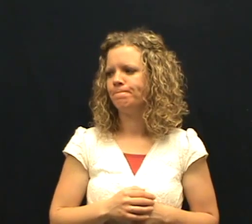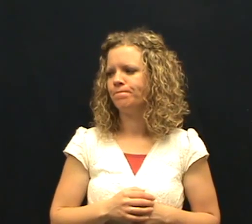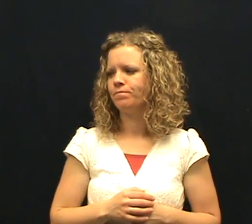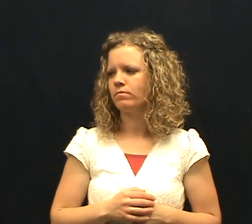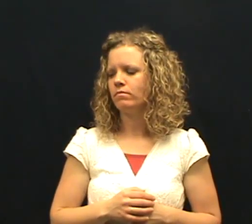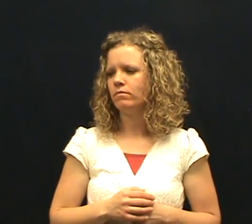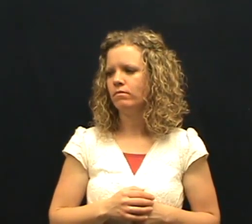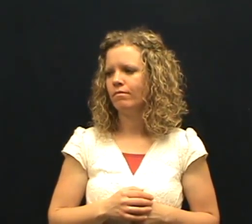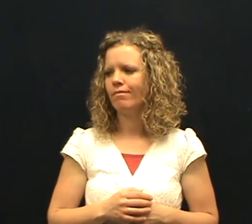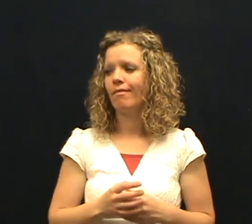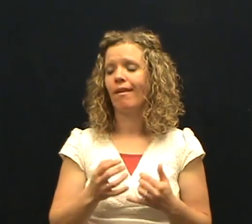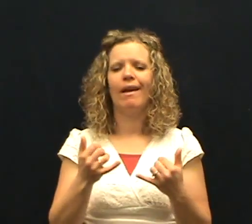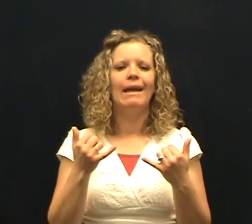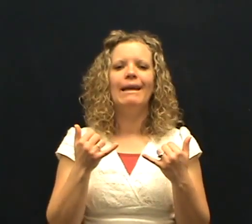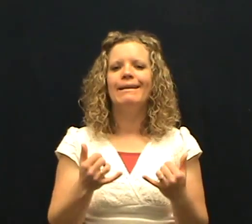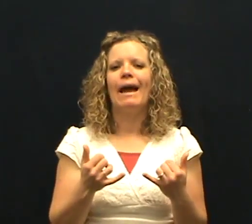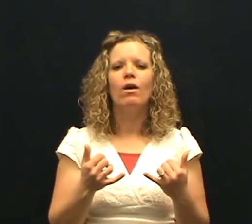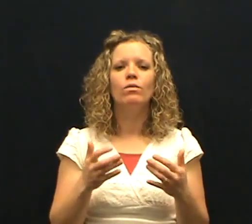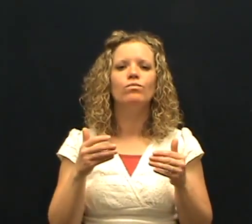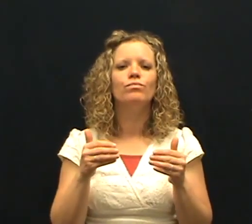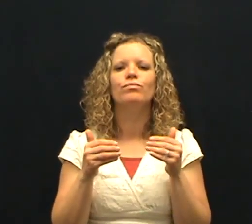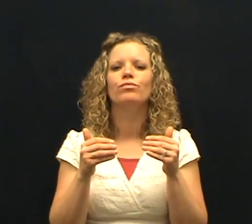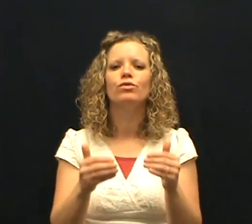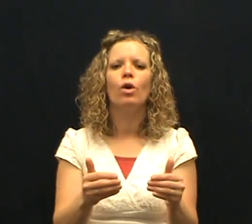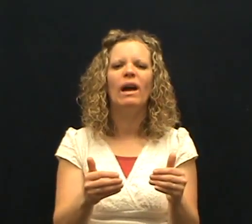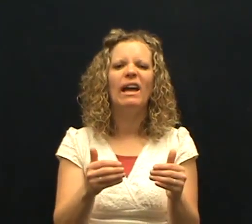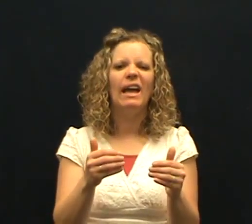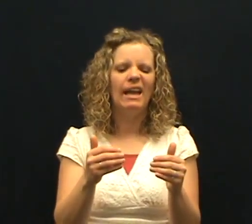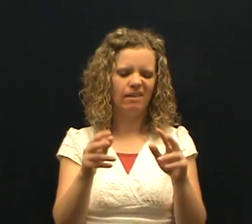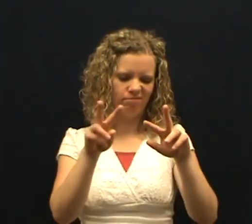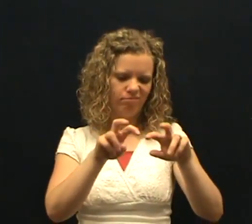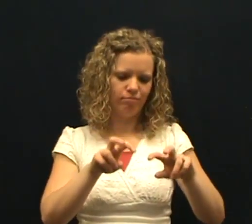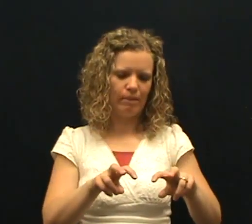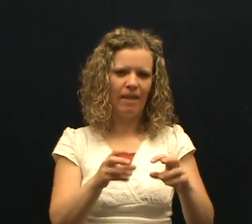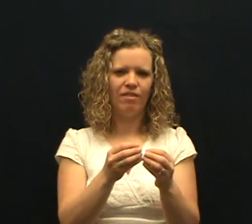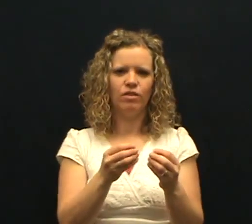Okay, now go ahead and just take a look at some of the solved exercises for this problem, and make